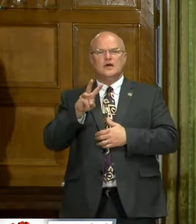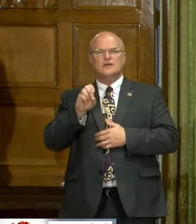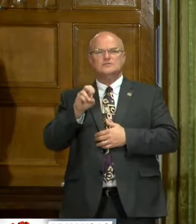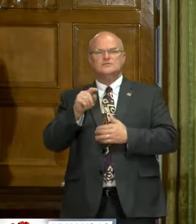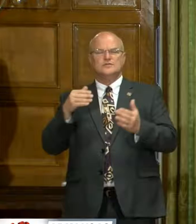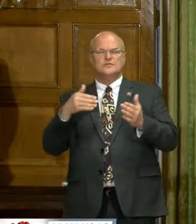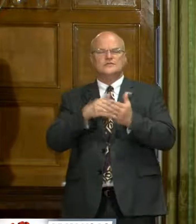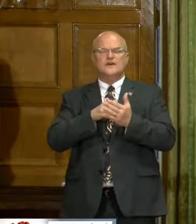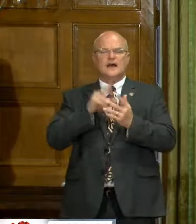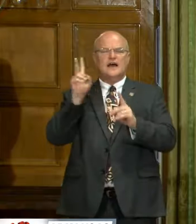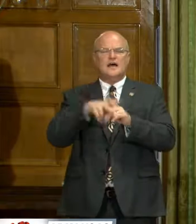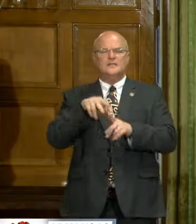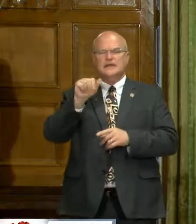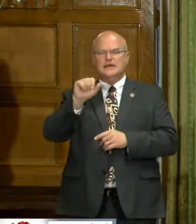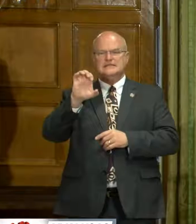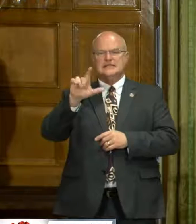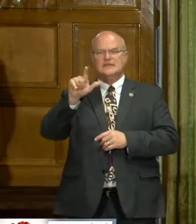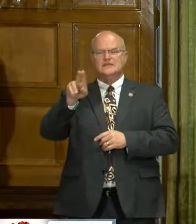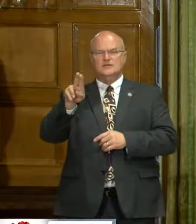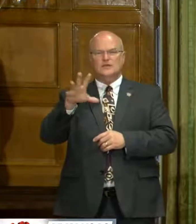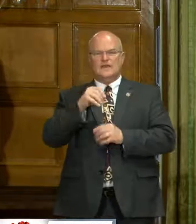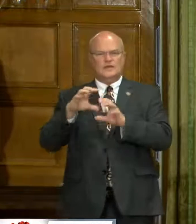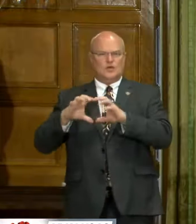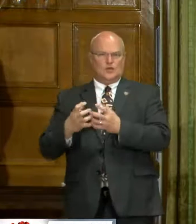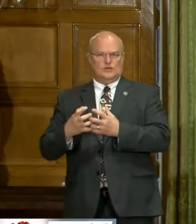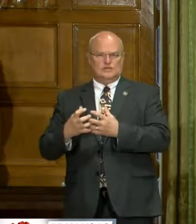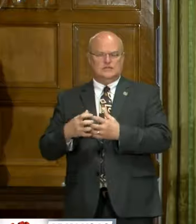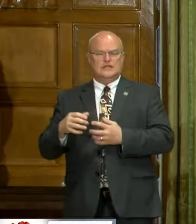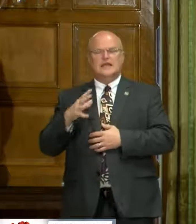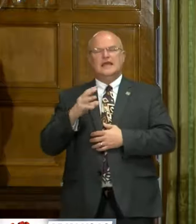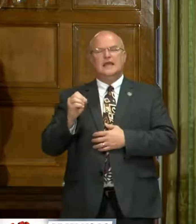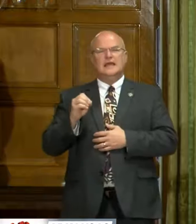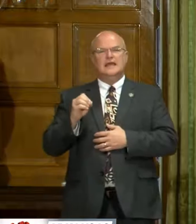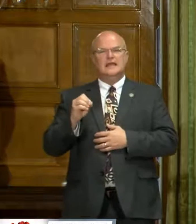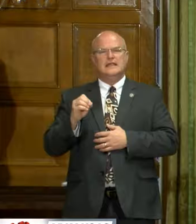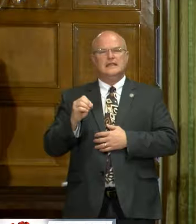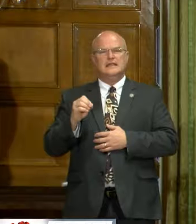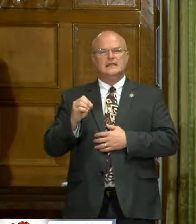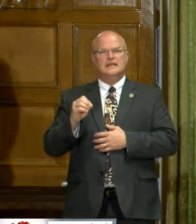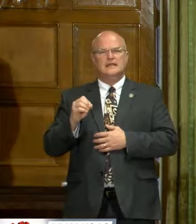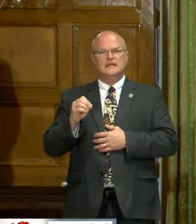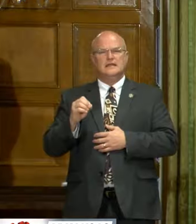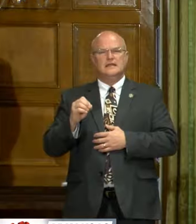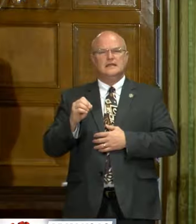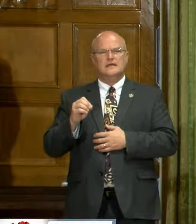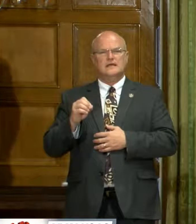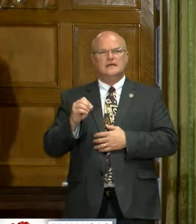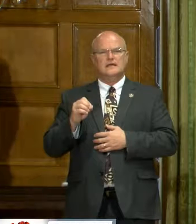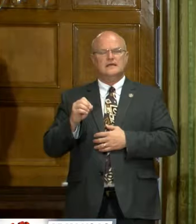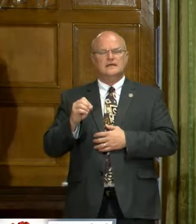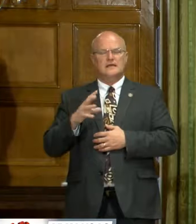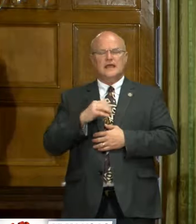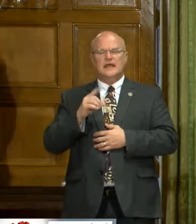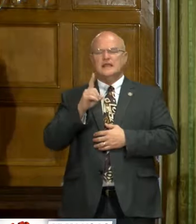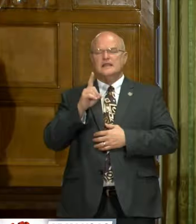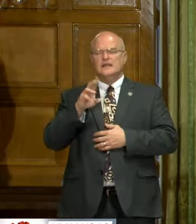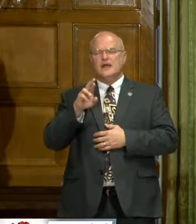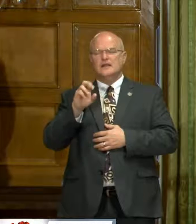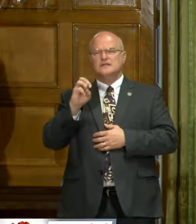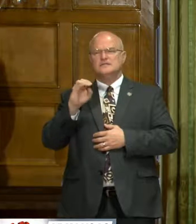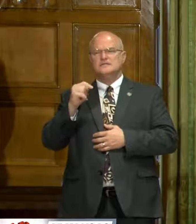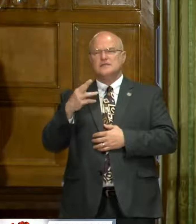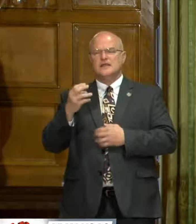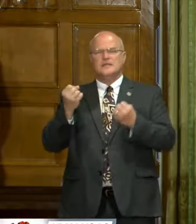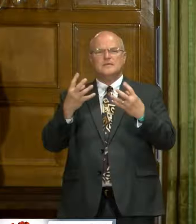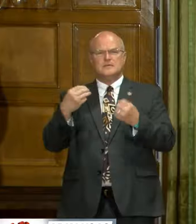by ACLU and their coalition? And a question for Dr. Smith regarding the number